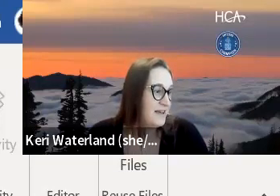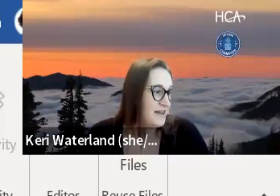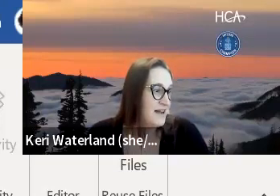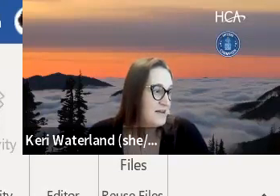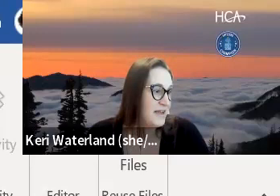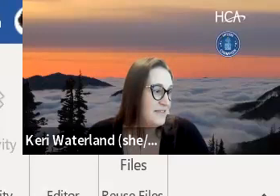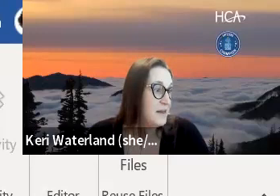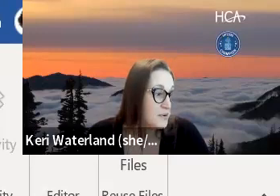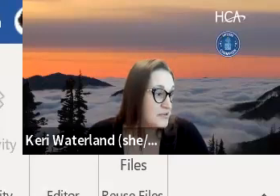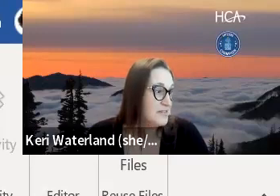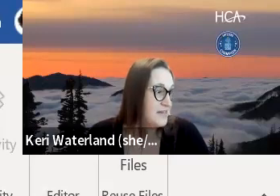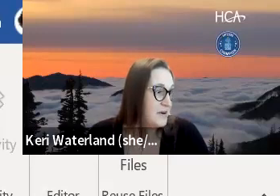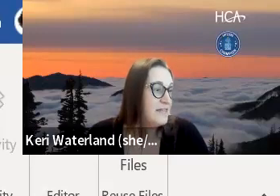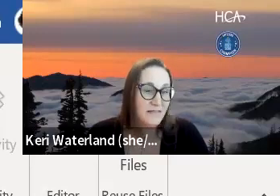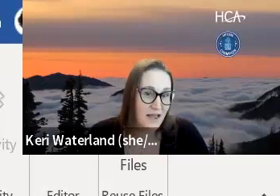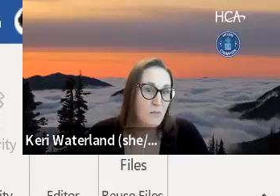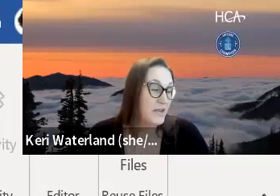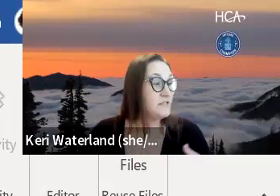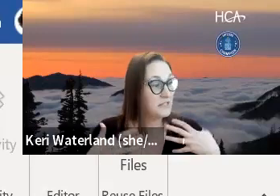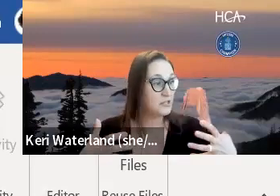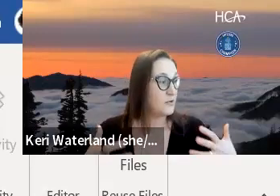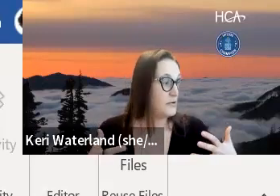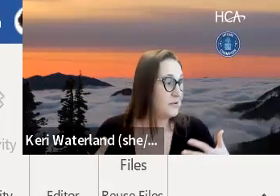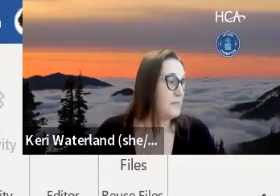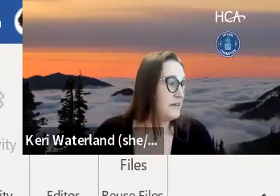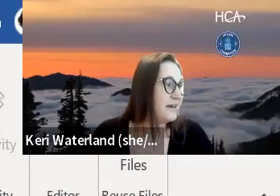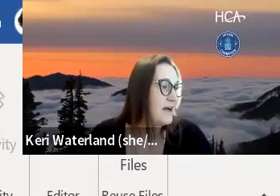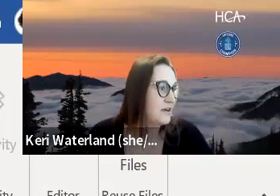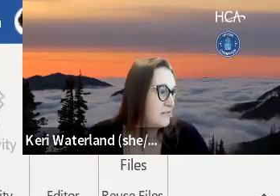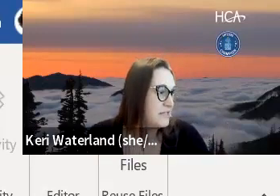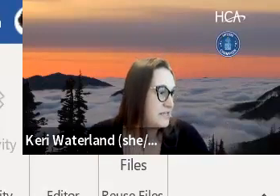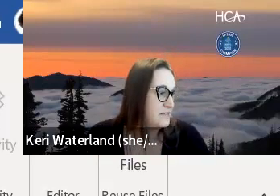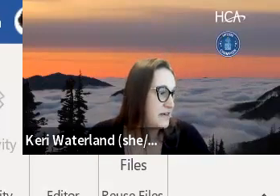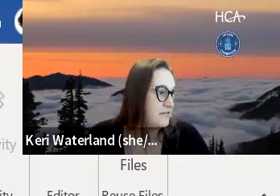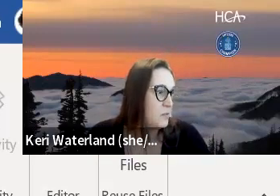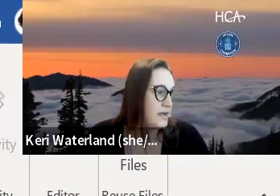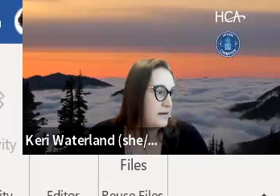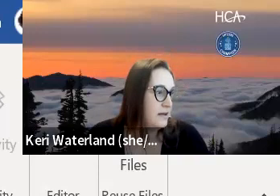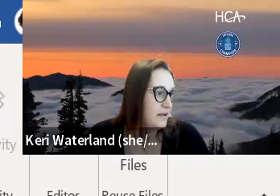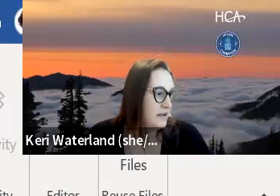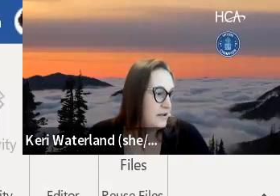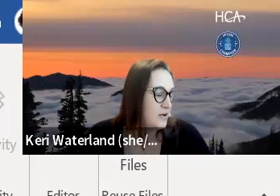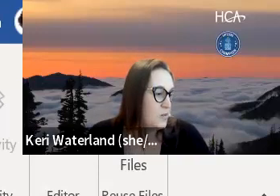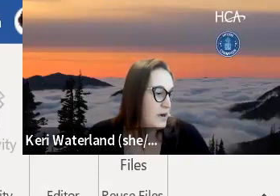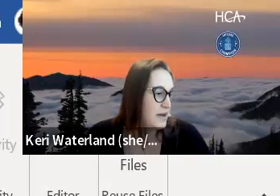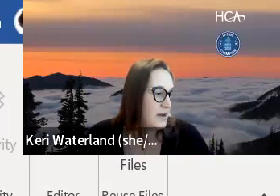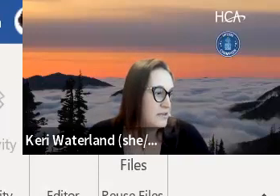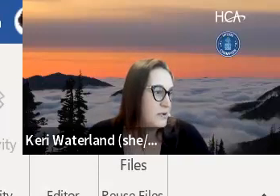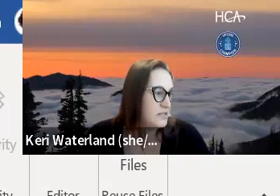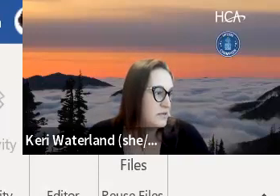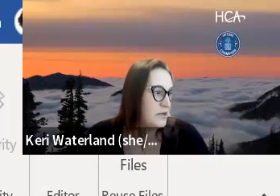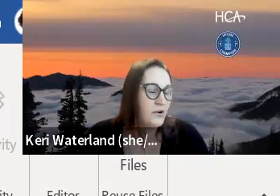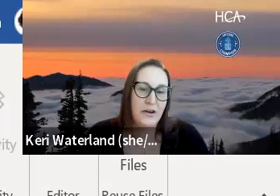way, and the numbers are the same way, then that gives us a true ability to have a conversation of kind of what, you know, what